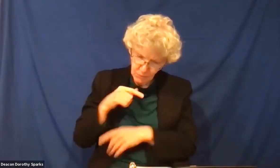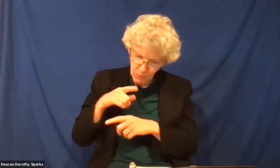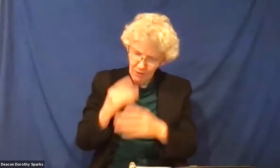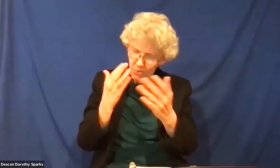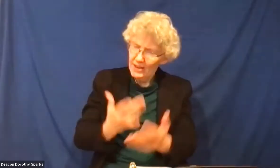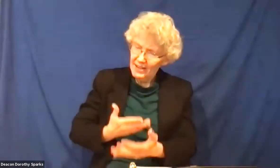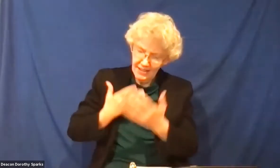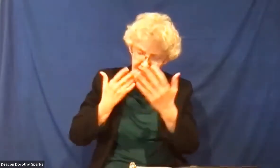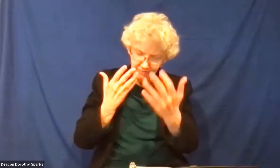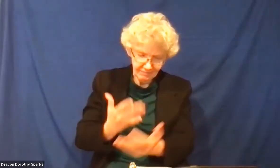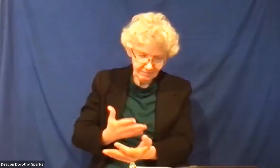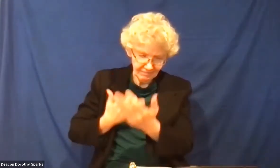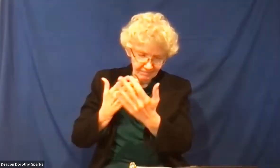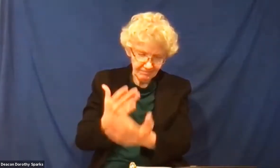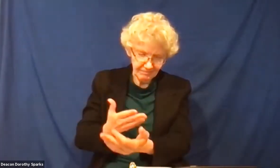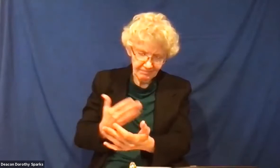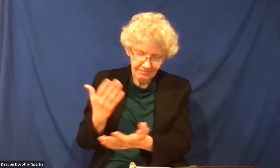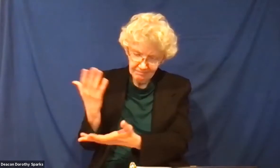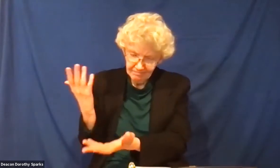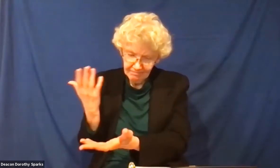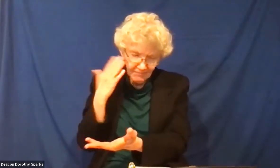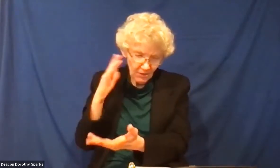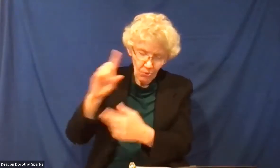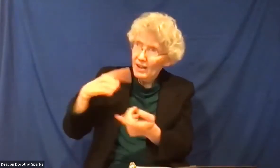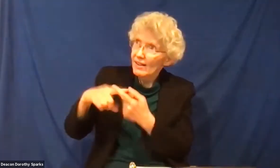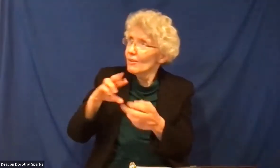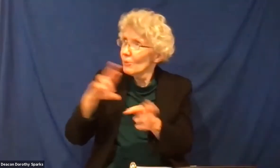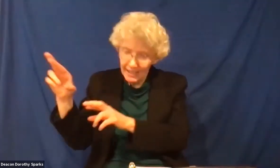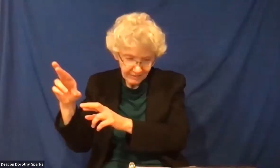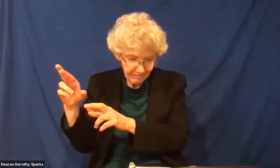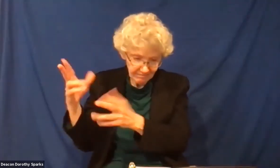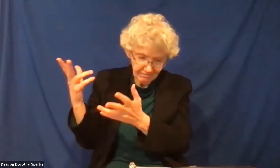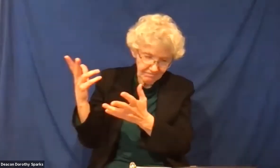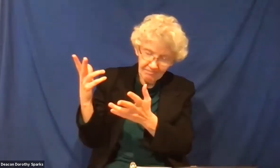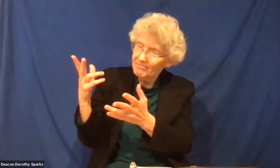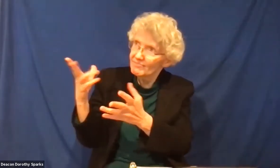while we wait for those who are not yet ready to receive you.